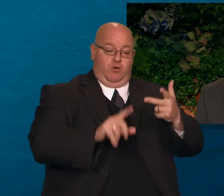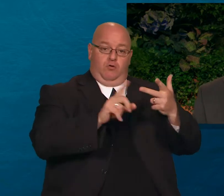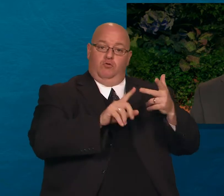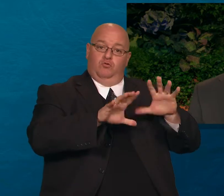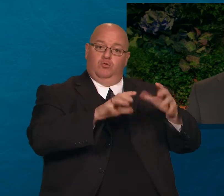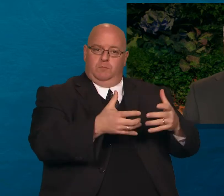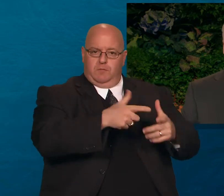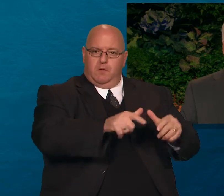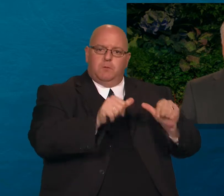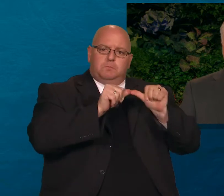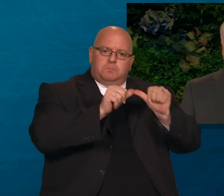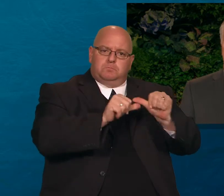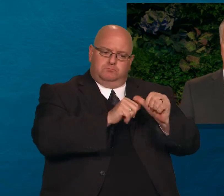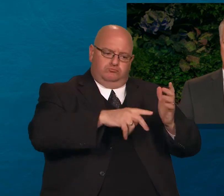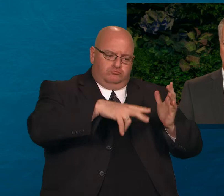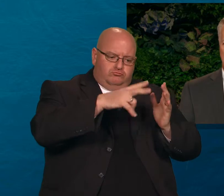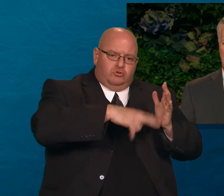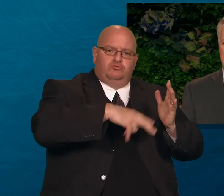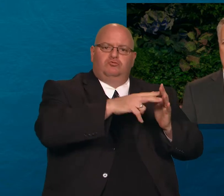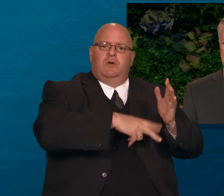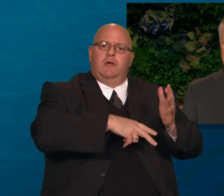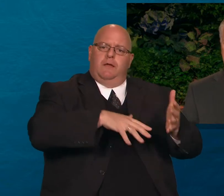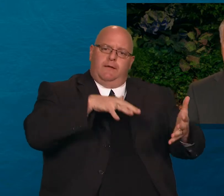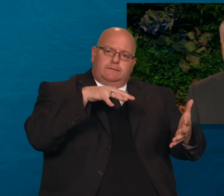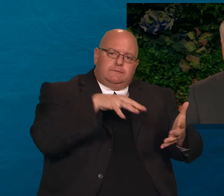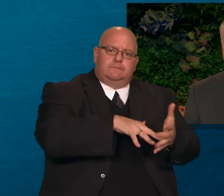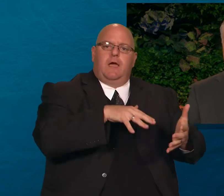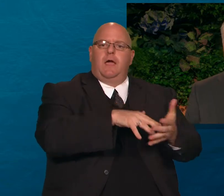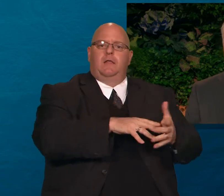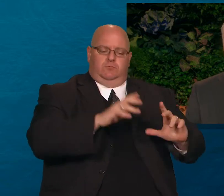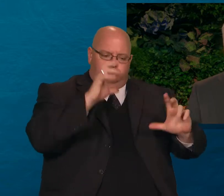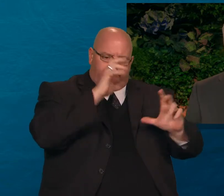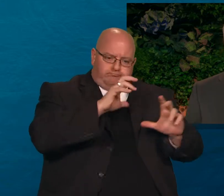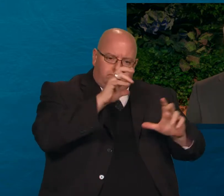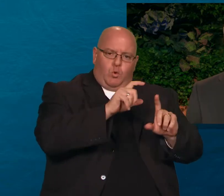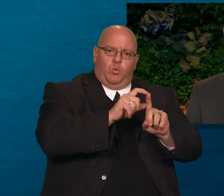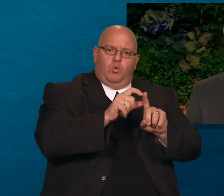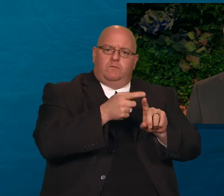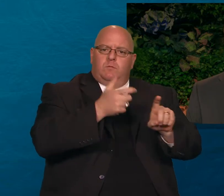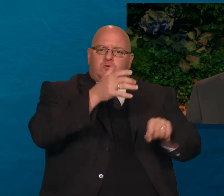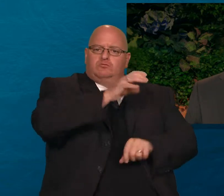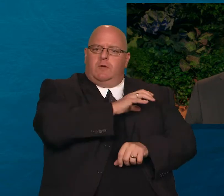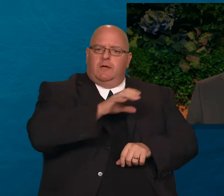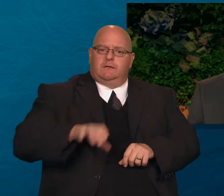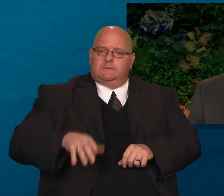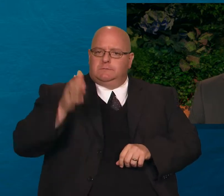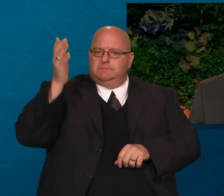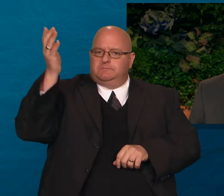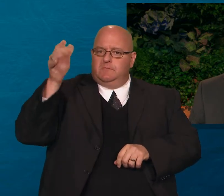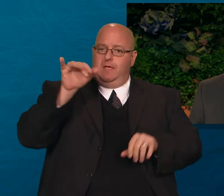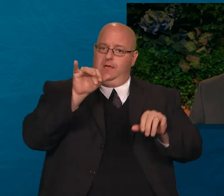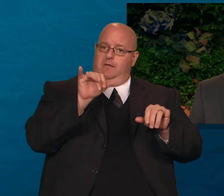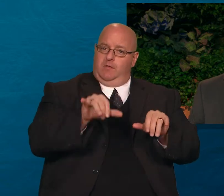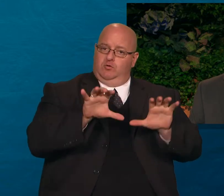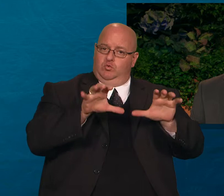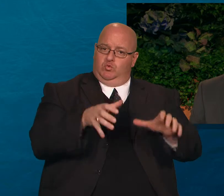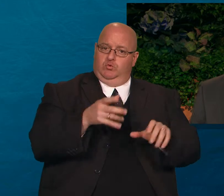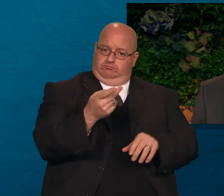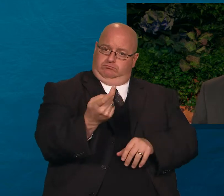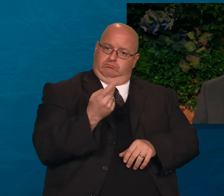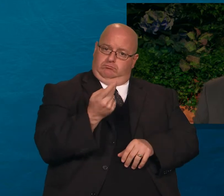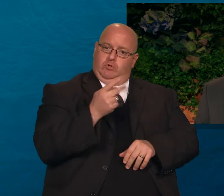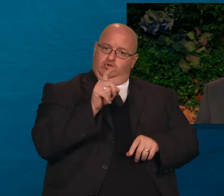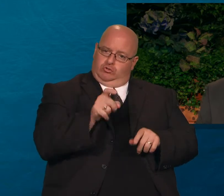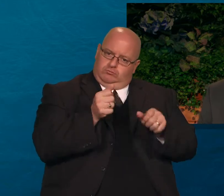of people consistently read and studied and searched the words of Christ. This is the group that you and I